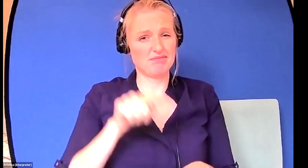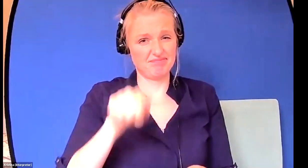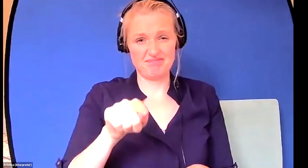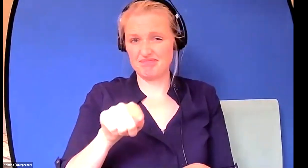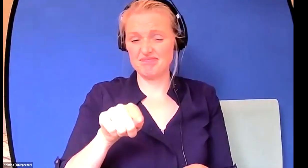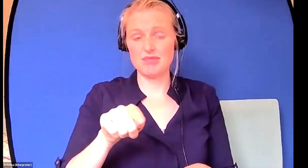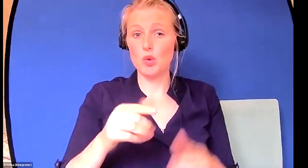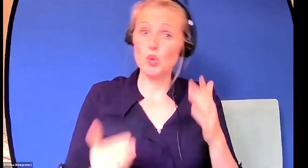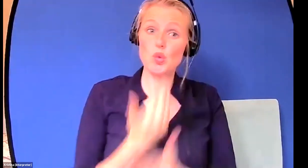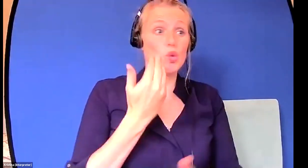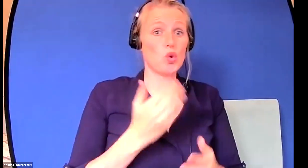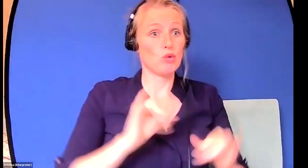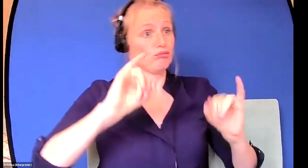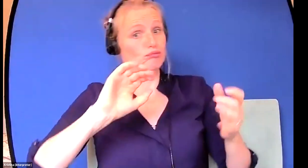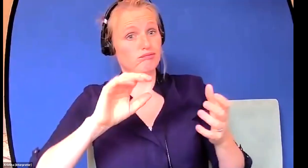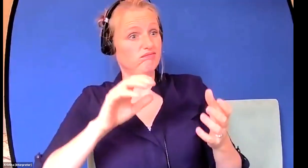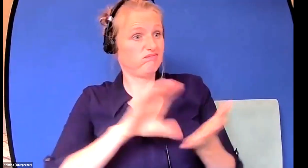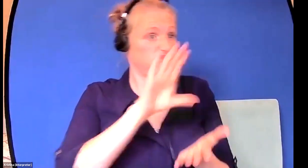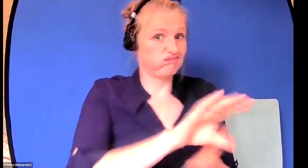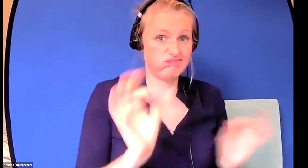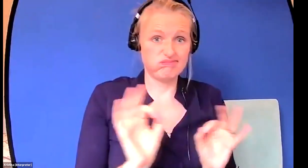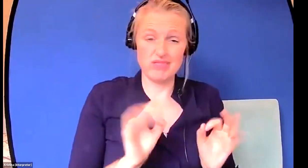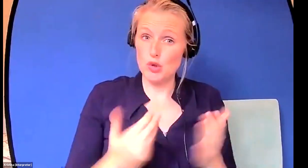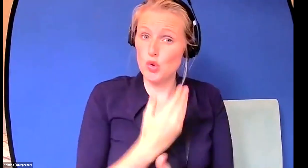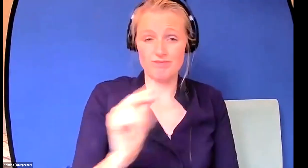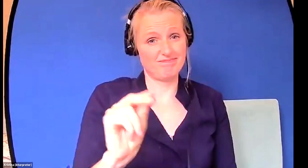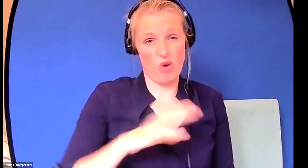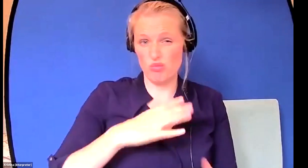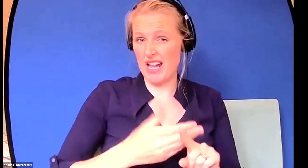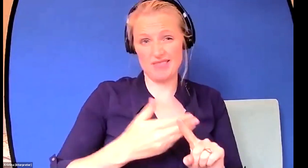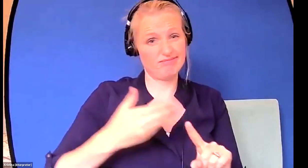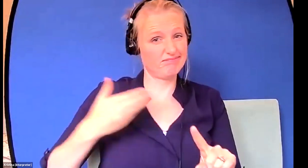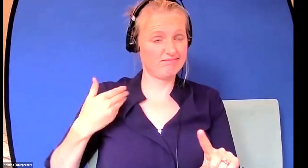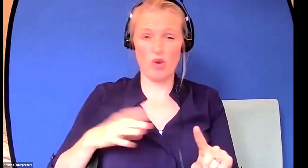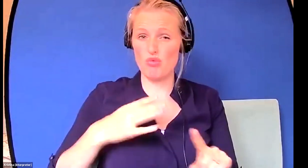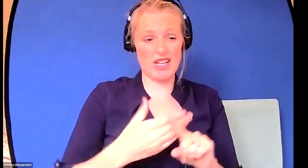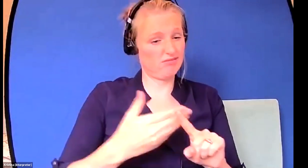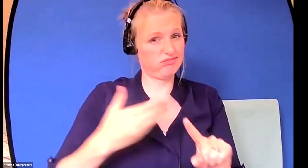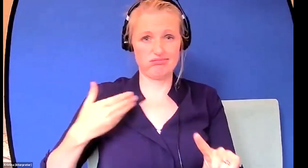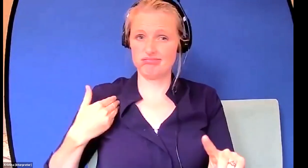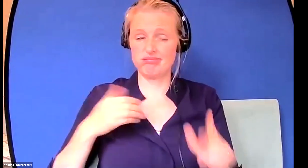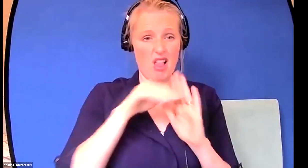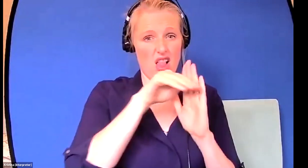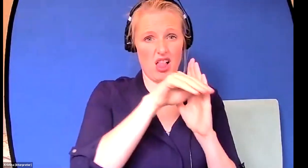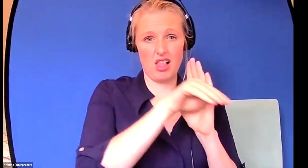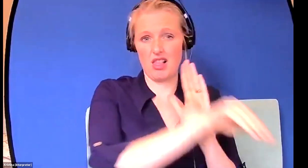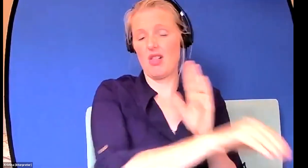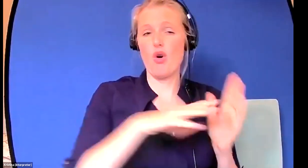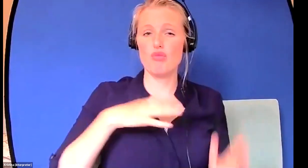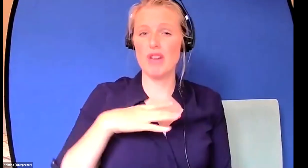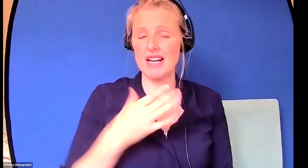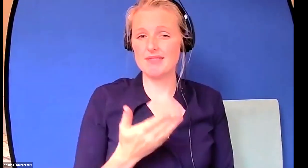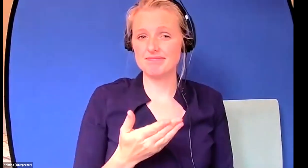trend, I would say. And if you like, the exaggeration of an apocalyptic mood, I think, since the virus